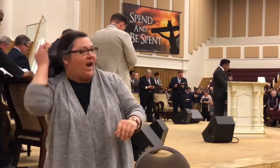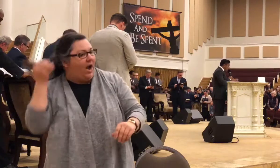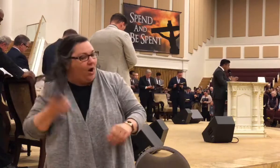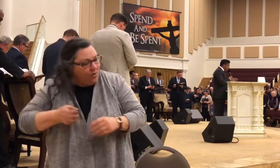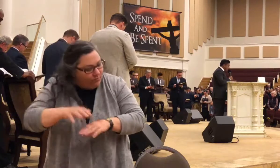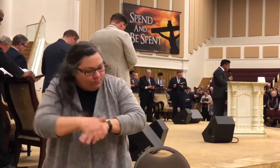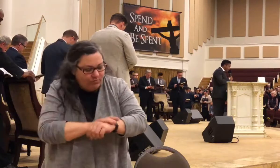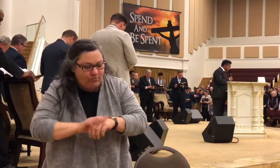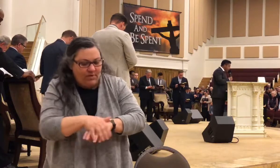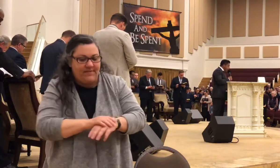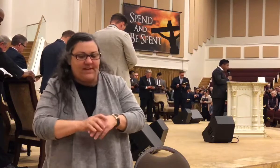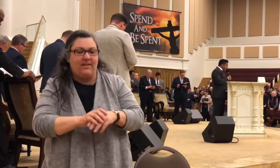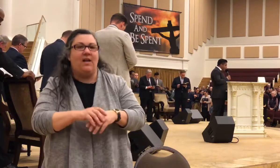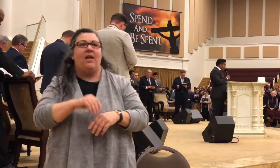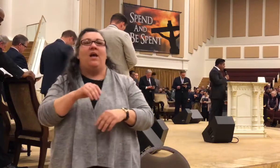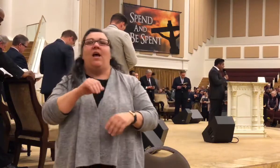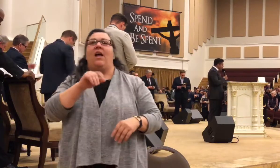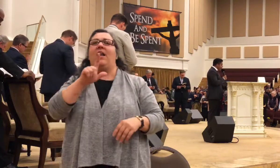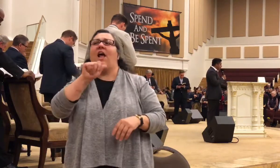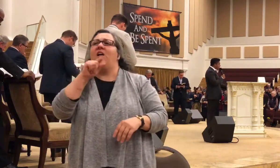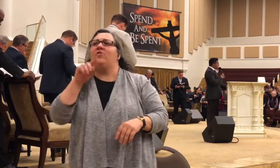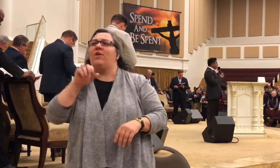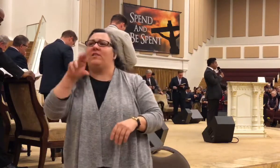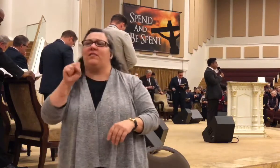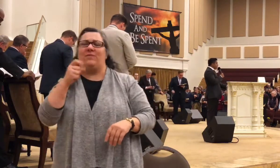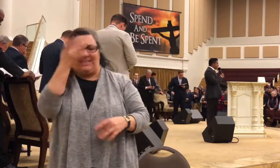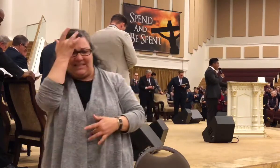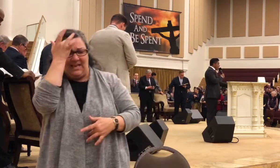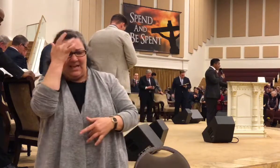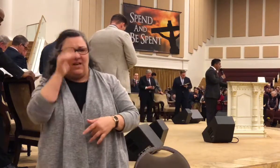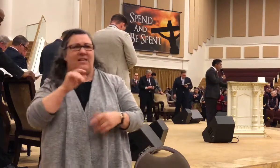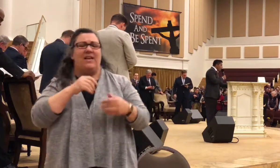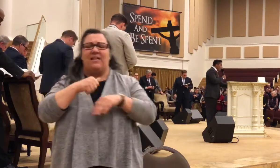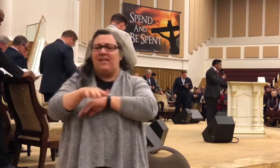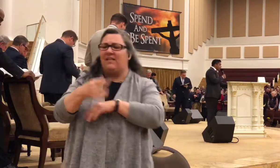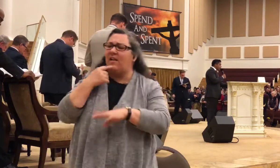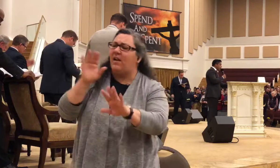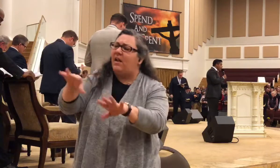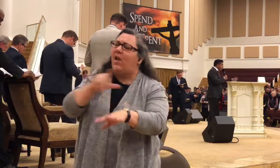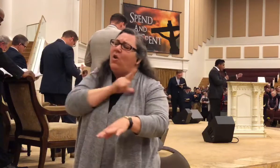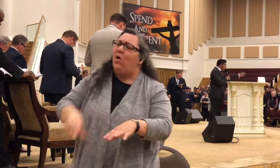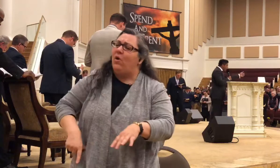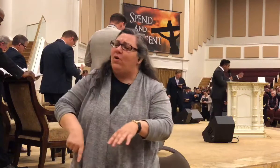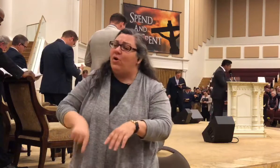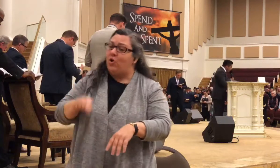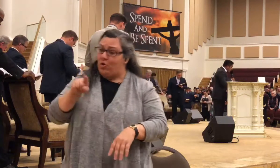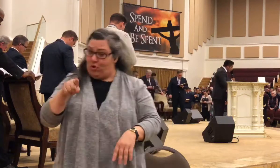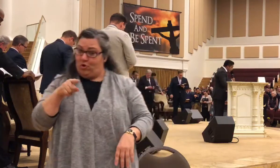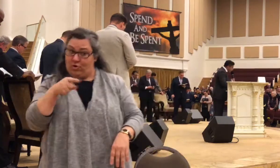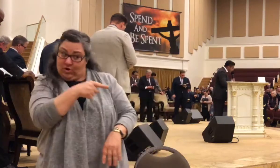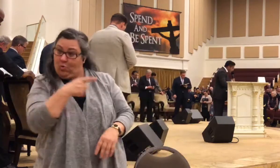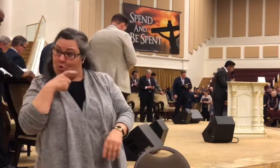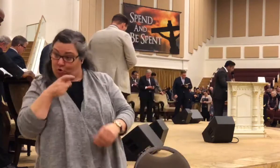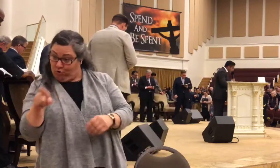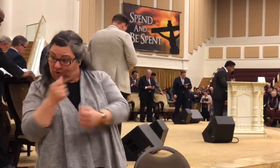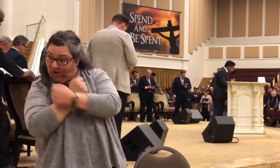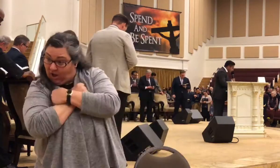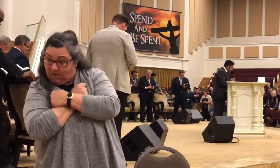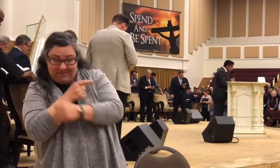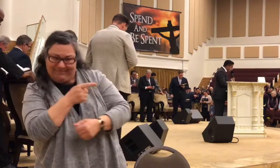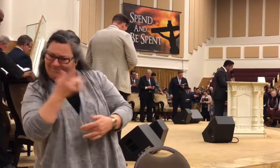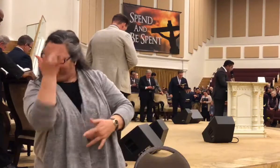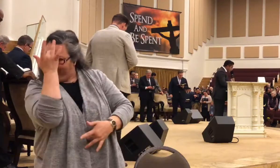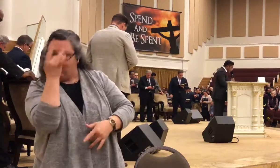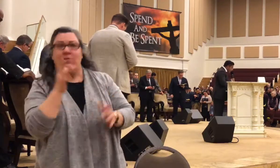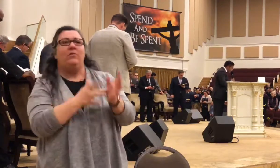sick. Therefore his sisters sent unto him, saying, "Lord, behold, he whom thou lovest is sick." When